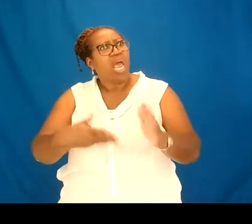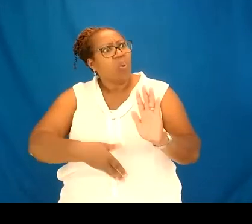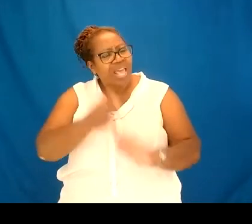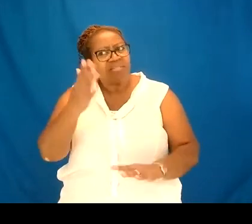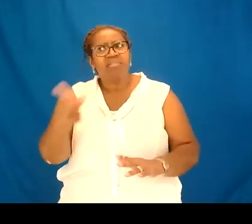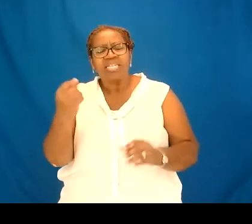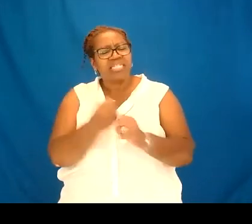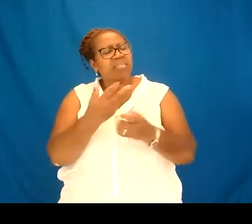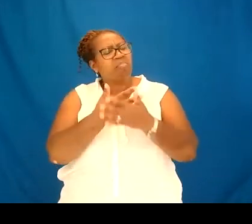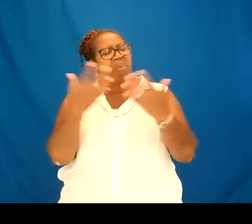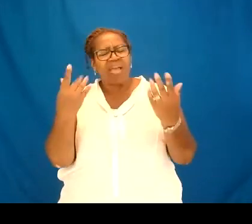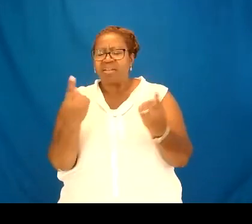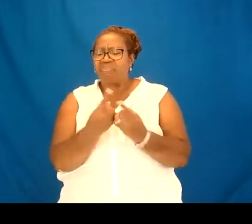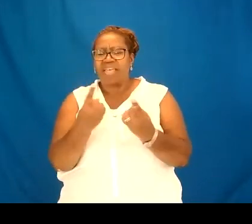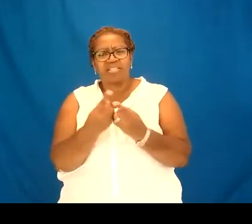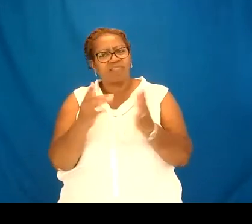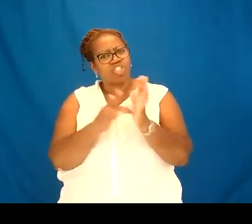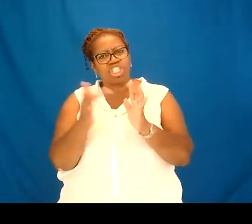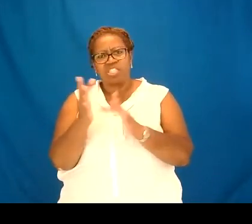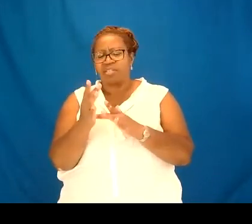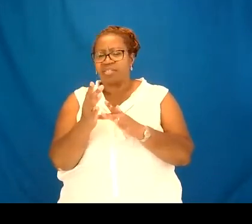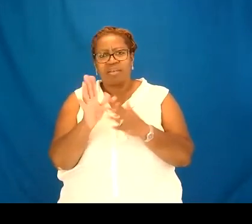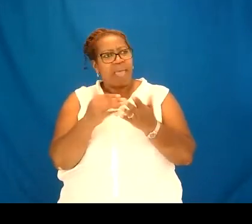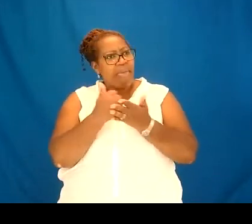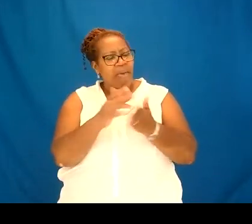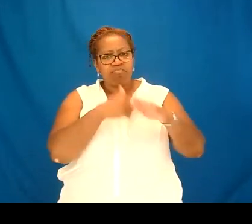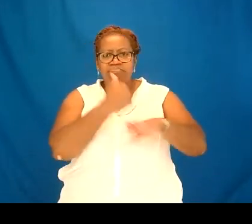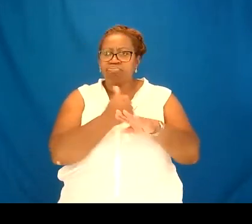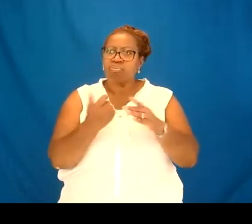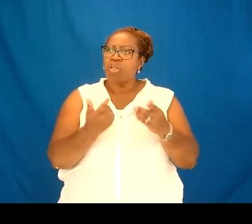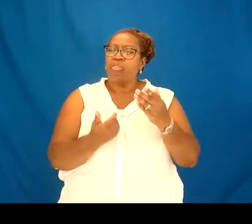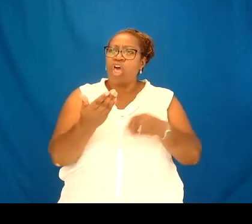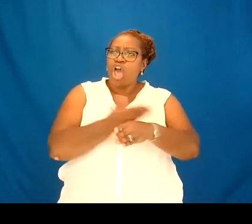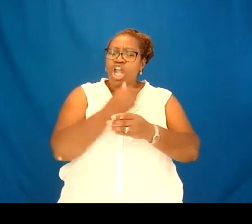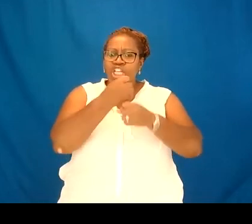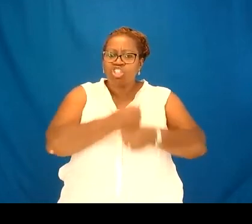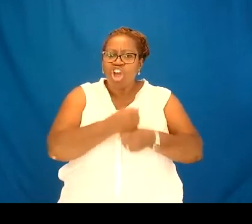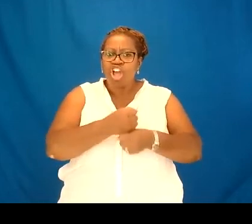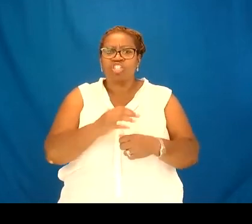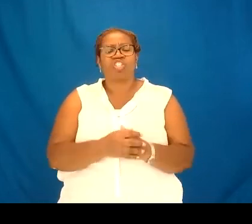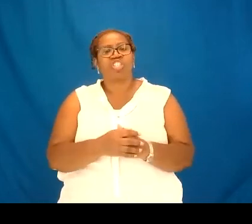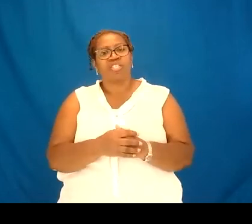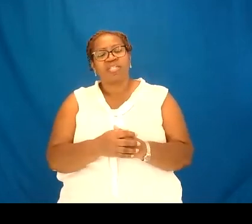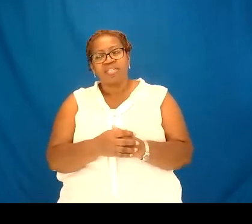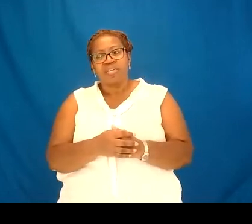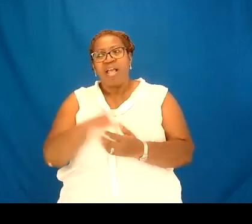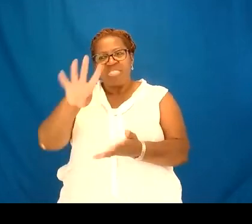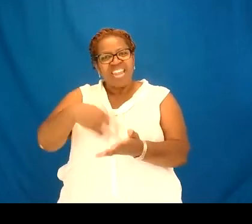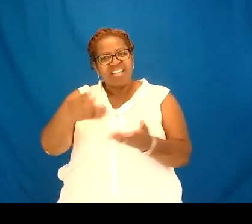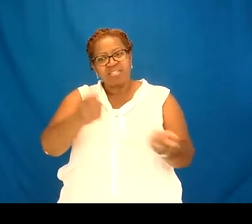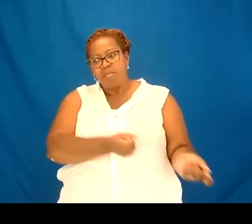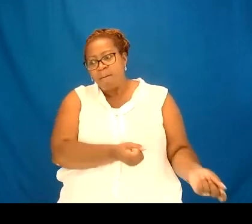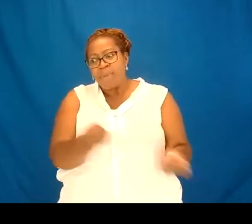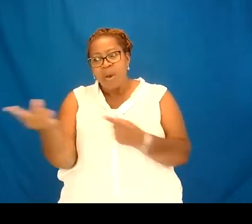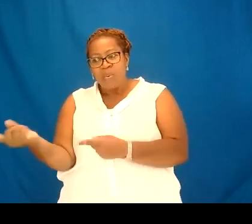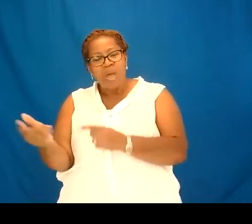church, and he went on to write 1st and 2nd Peter in the Bible. The casting of the net on the right side of the boat was just